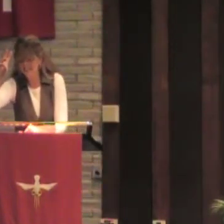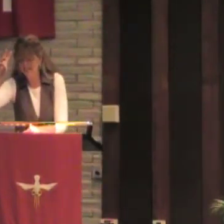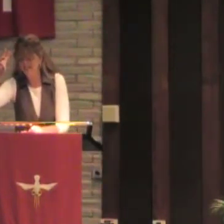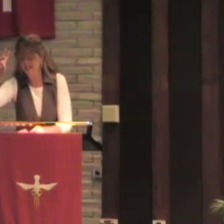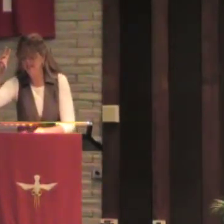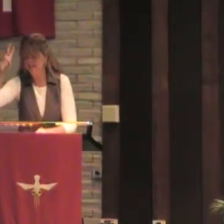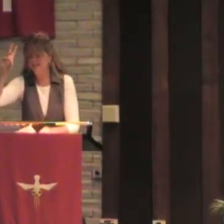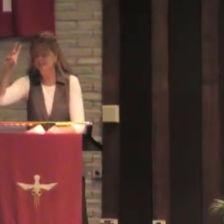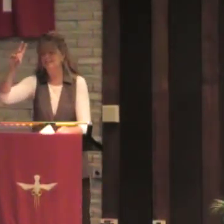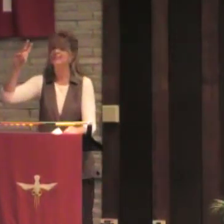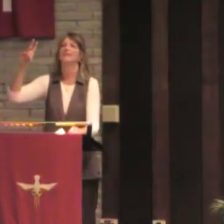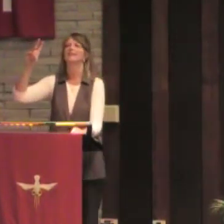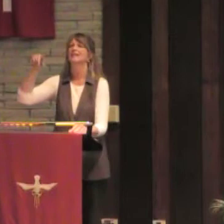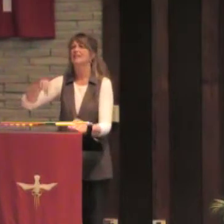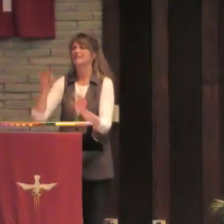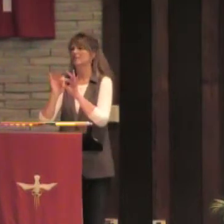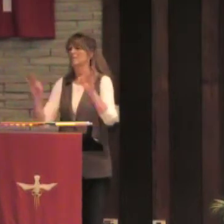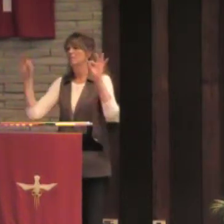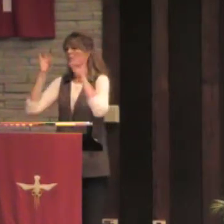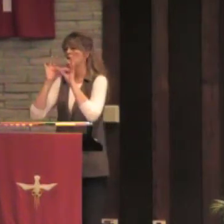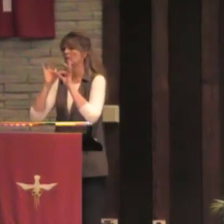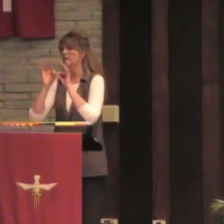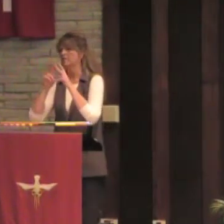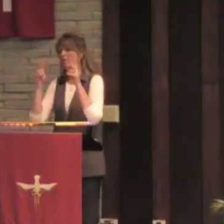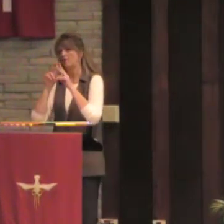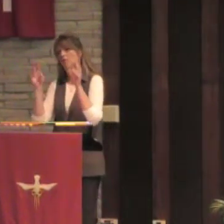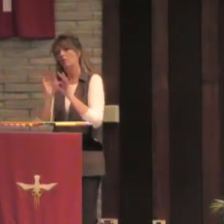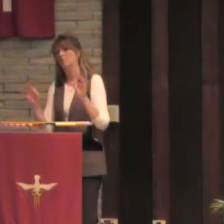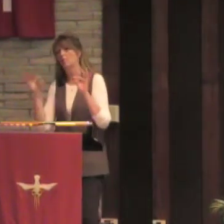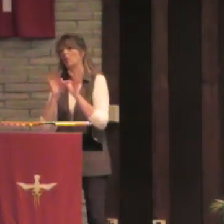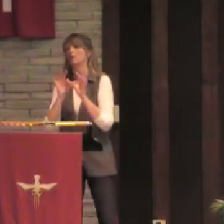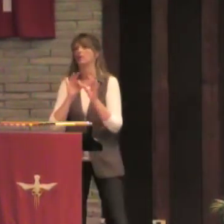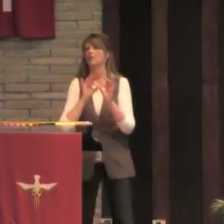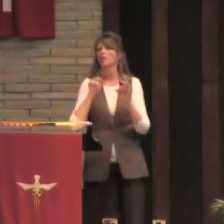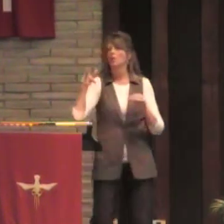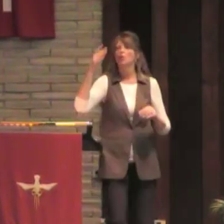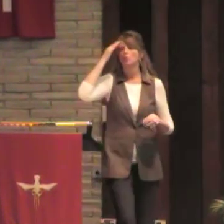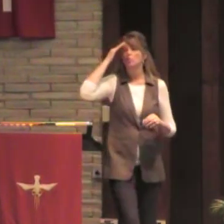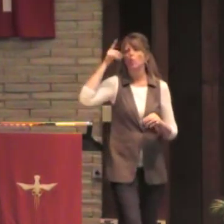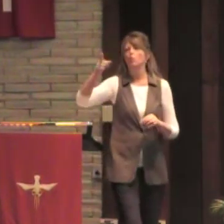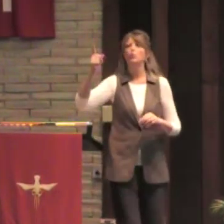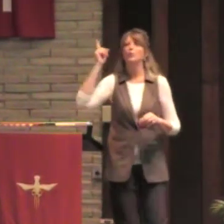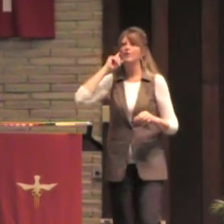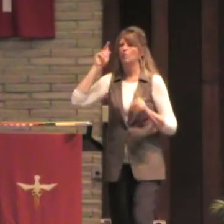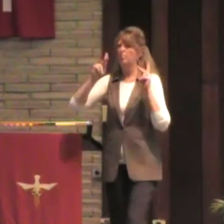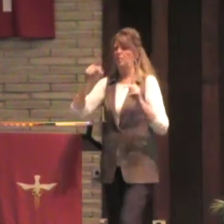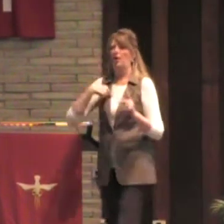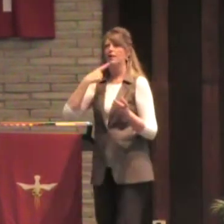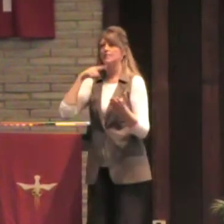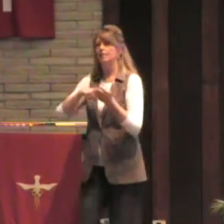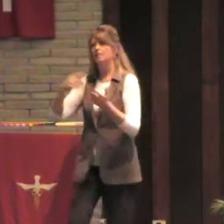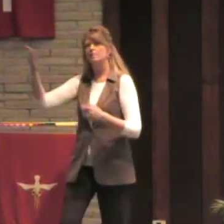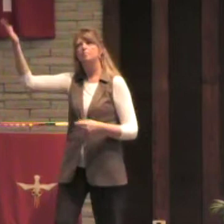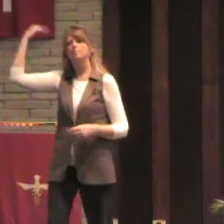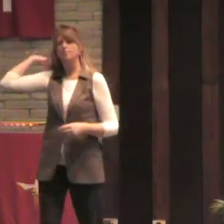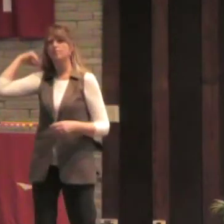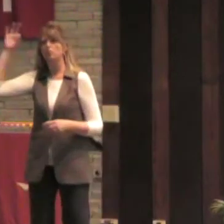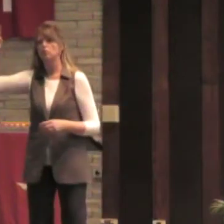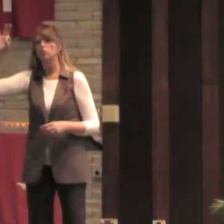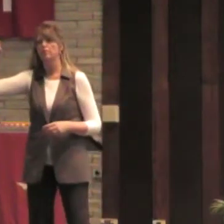life. Now, our sixth thing is, and this is really important, this is key. You know, you hear people, and I used to say